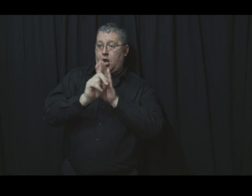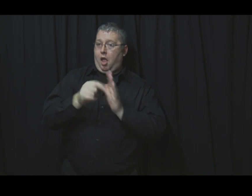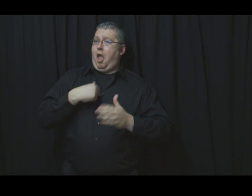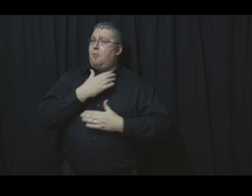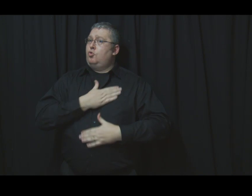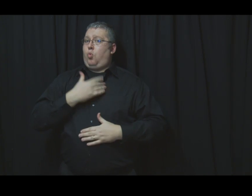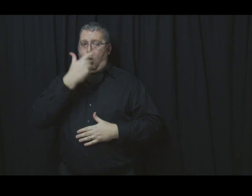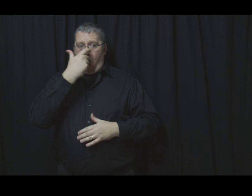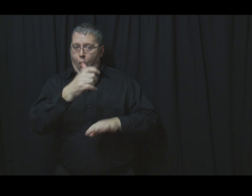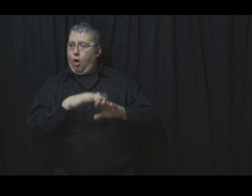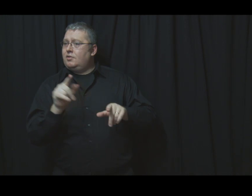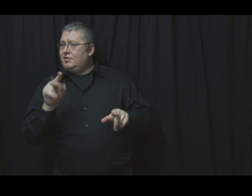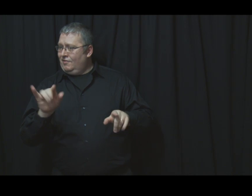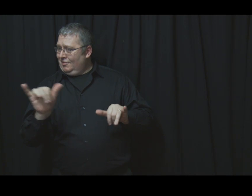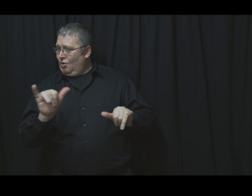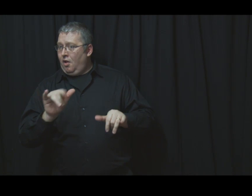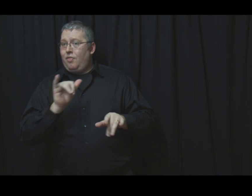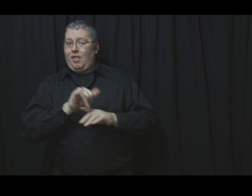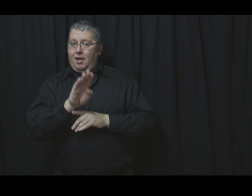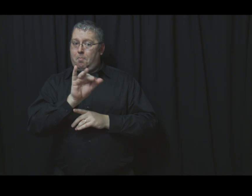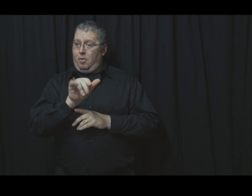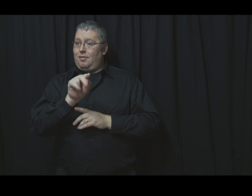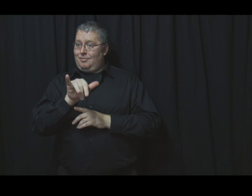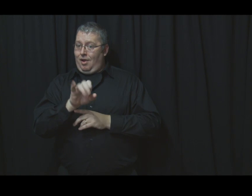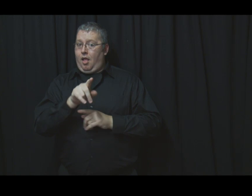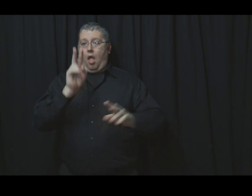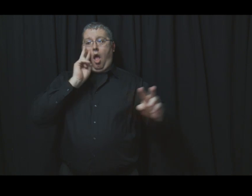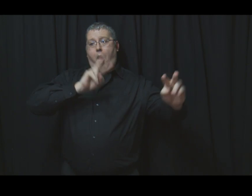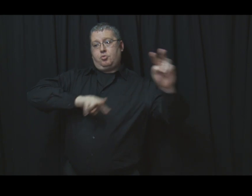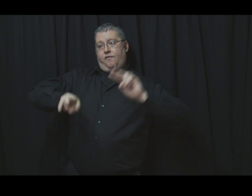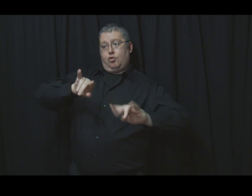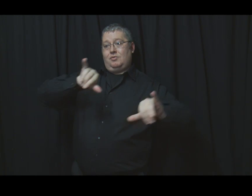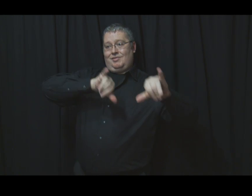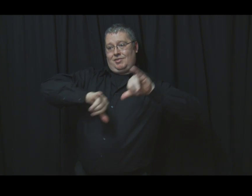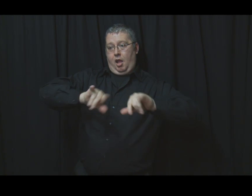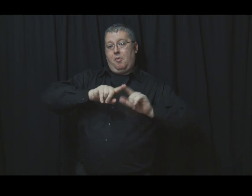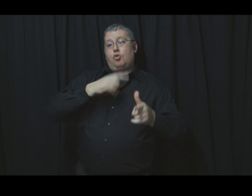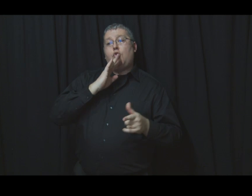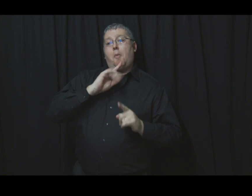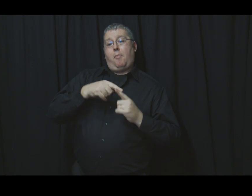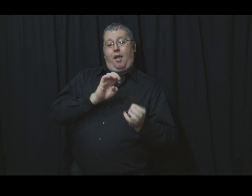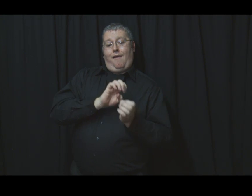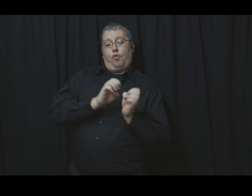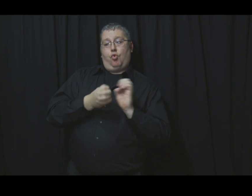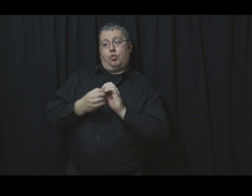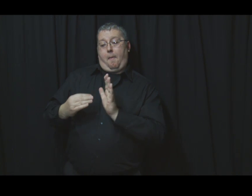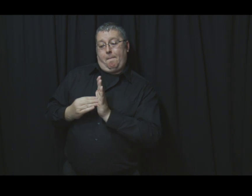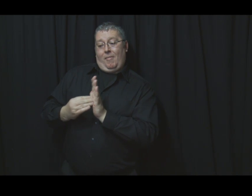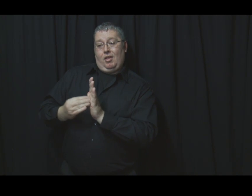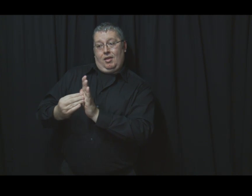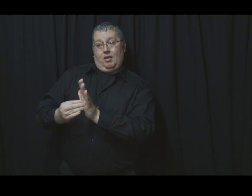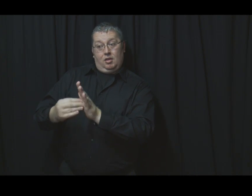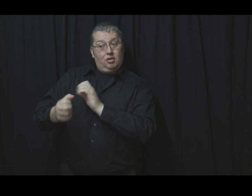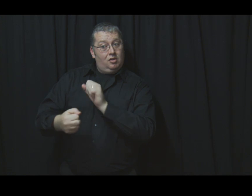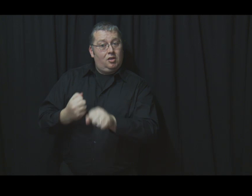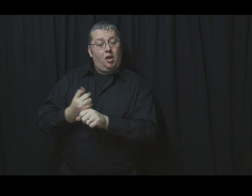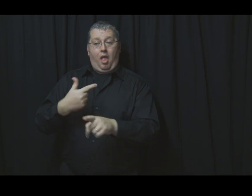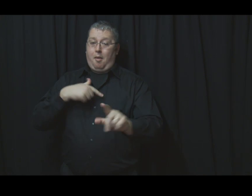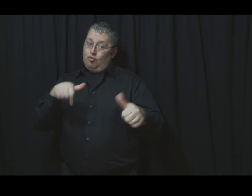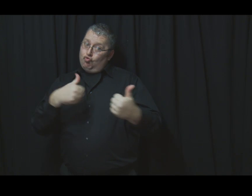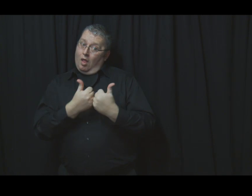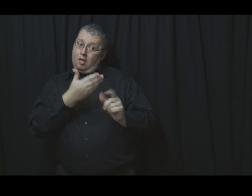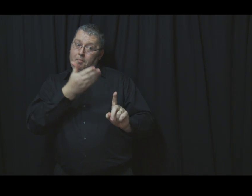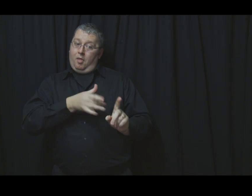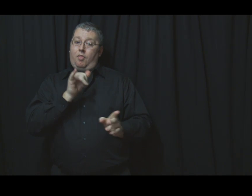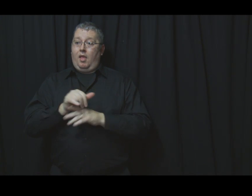too. That's Bill Nye, the observational science guy. But when he's talking about evolution in millions of years, I'm challenging him that that's